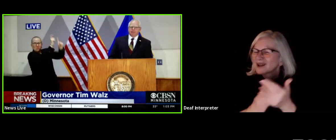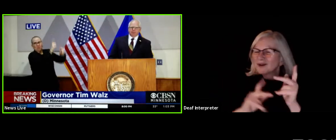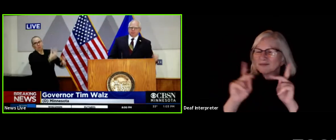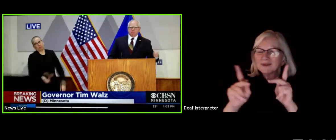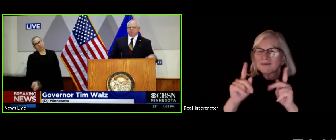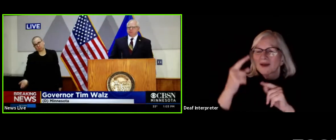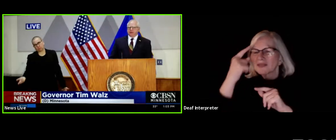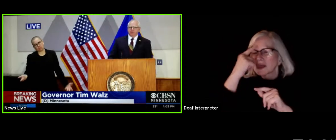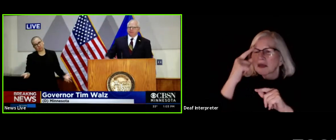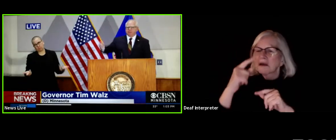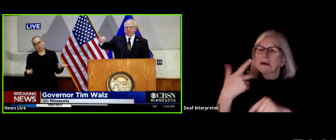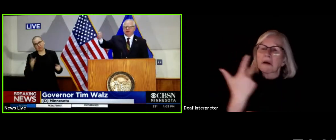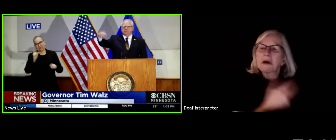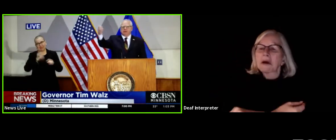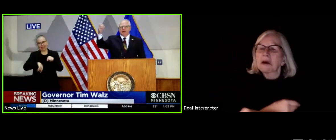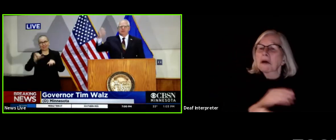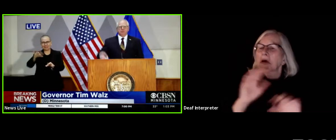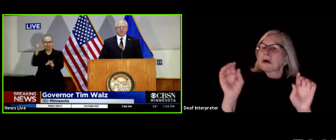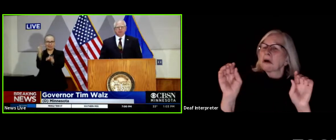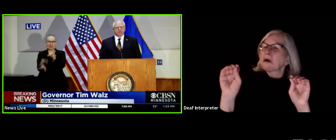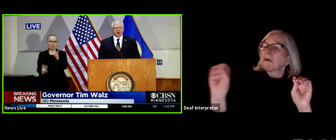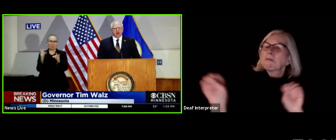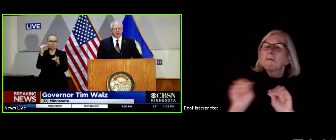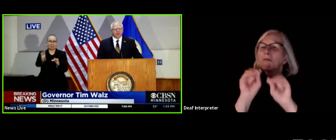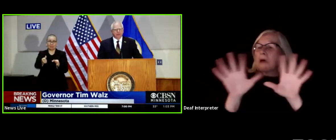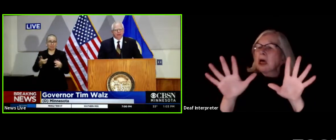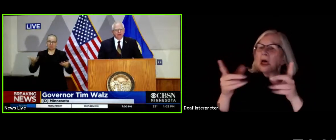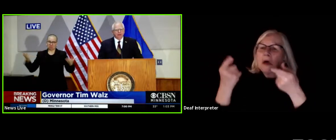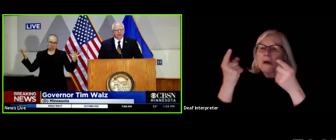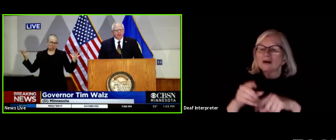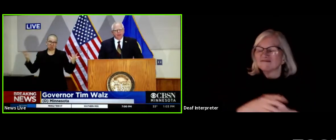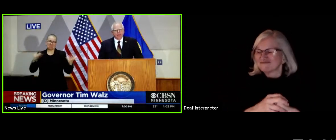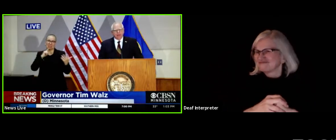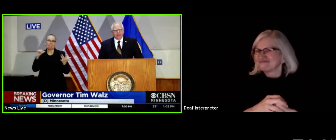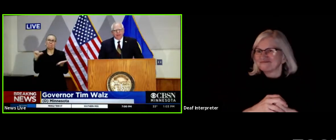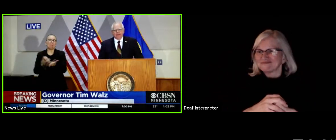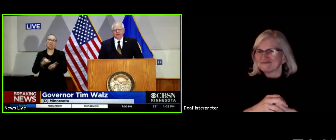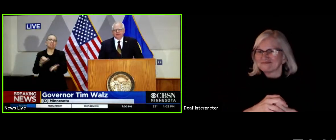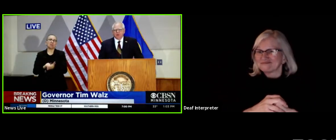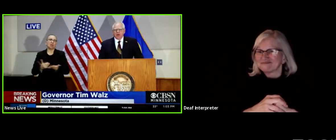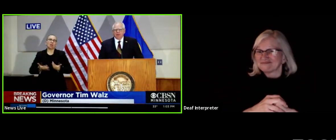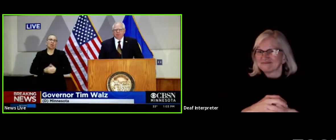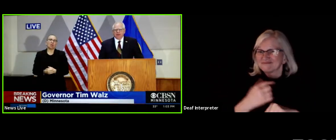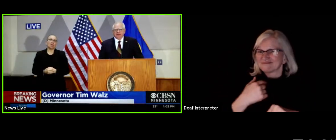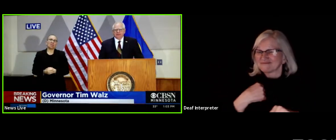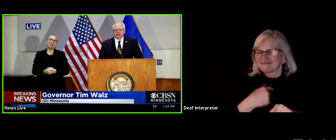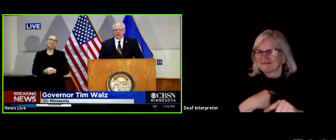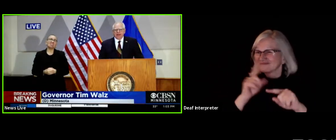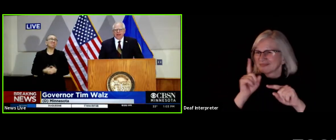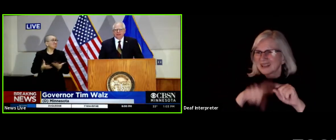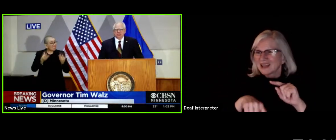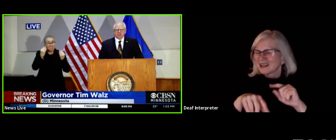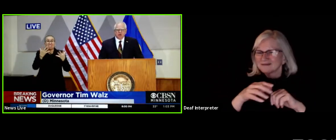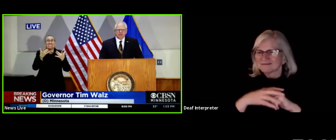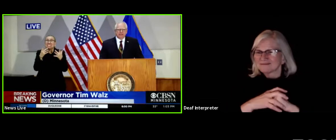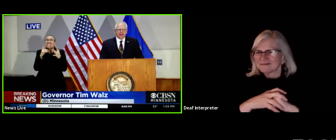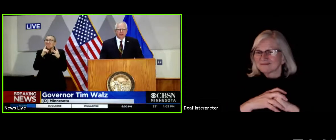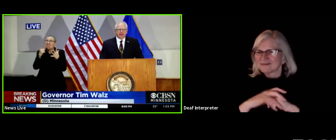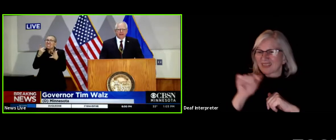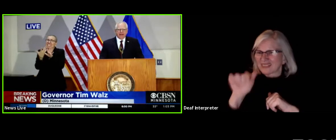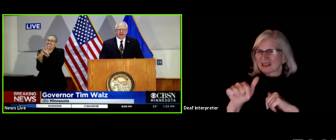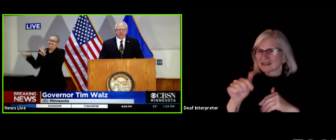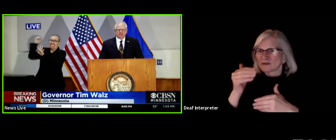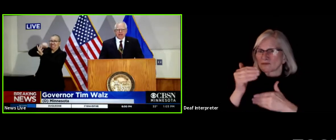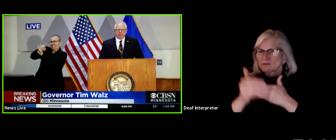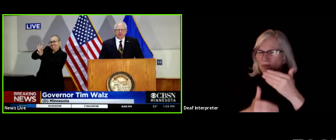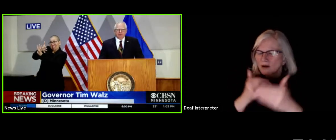it's like, putting flyers on people's cars. It is so complex and so detailed,